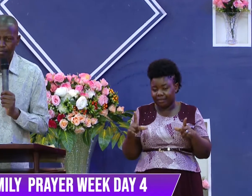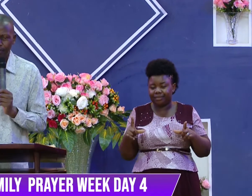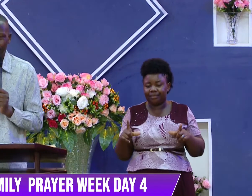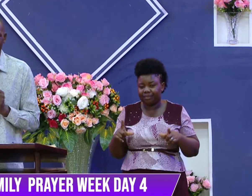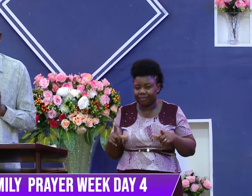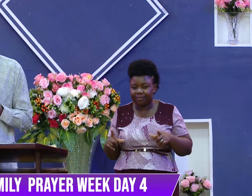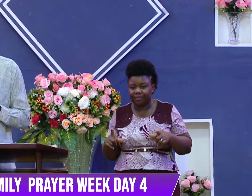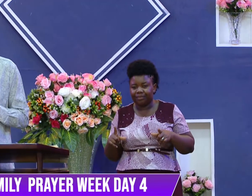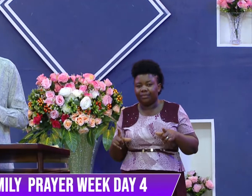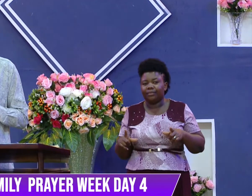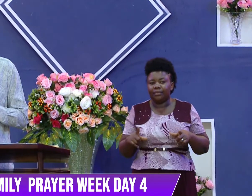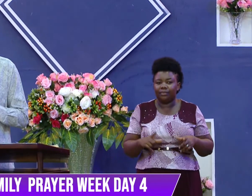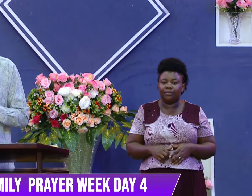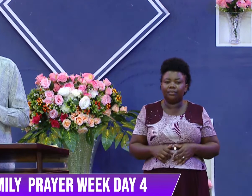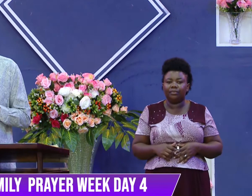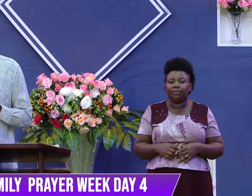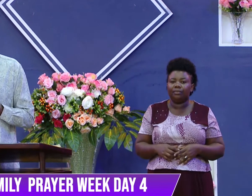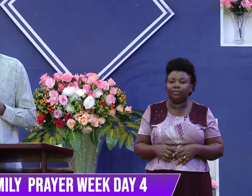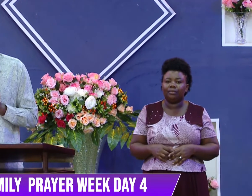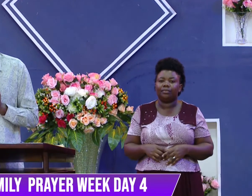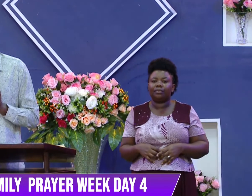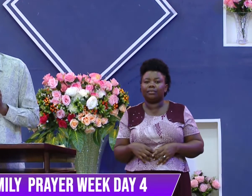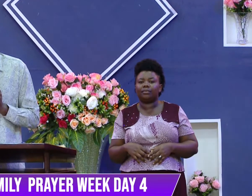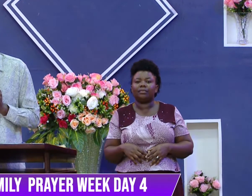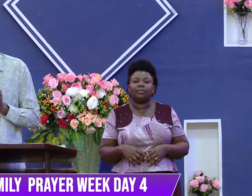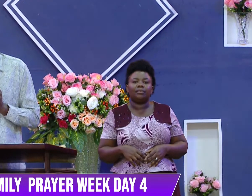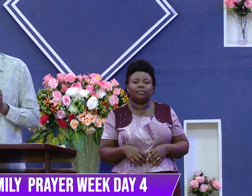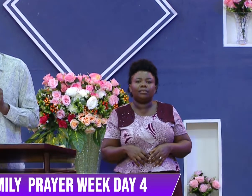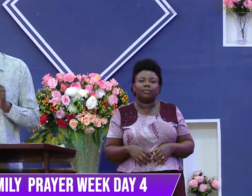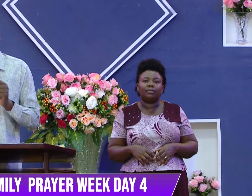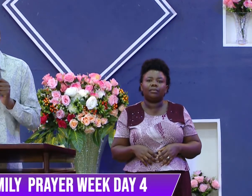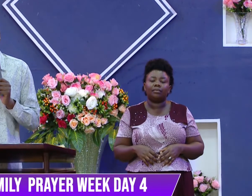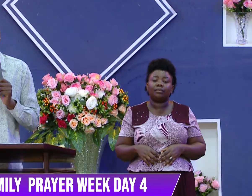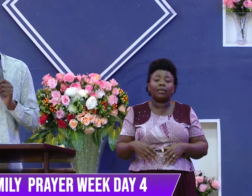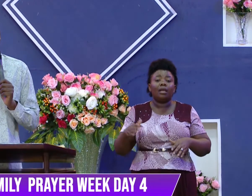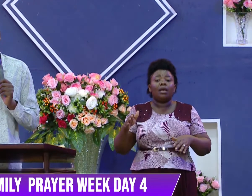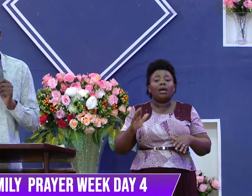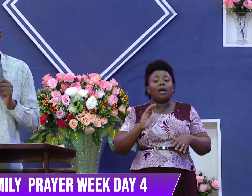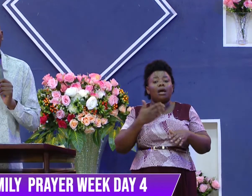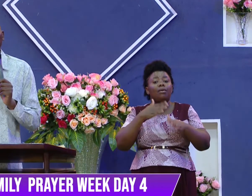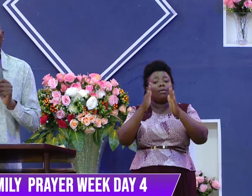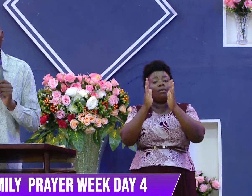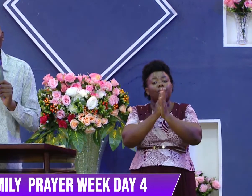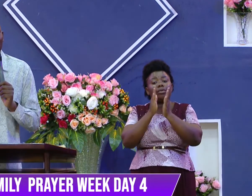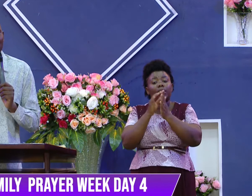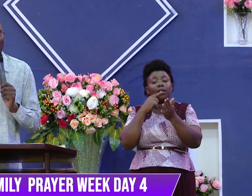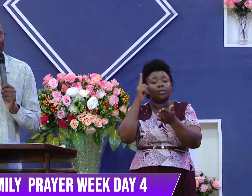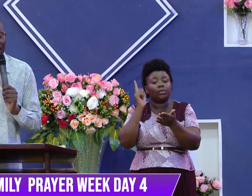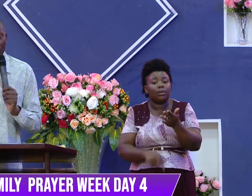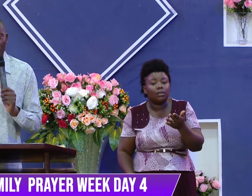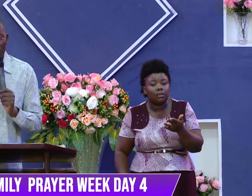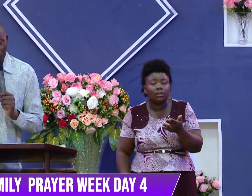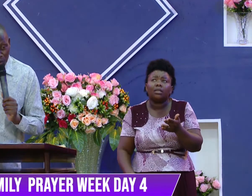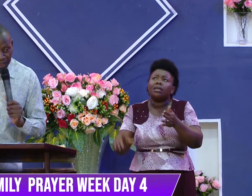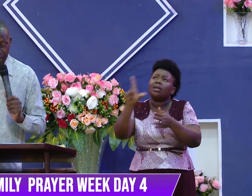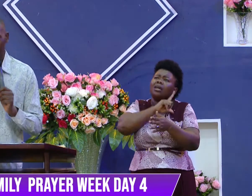am again in pains of birth until Christ is formed in you. Okusaba kwaffe kusana kubera bekuti Mukama zimbe embala